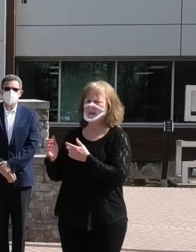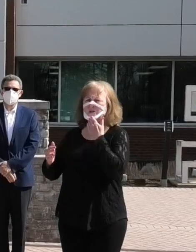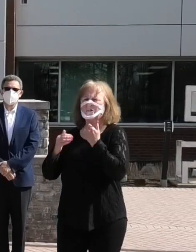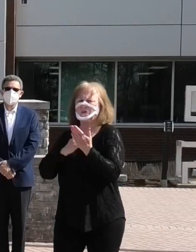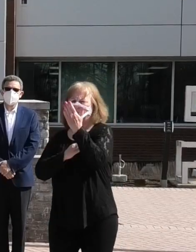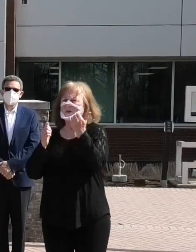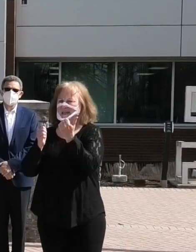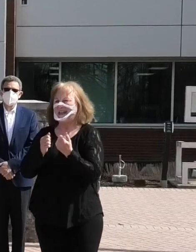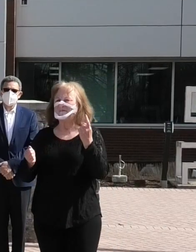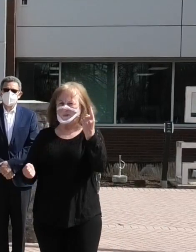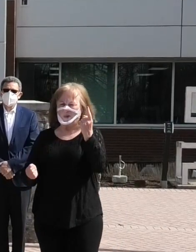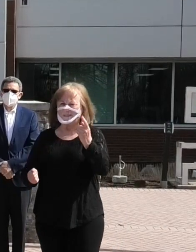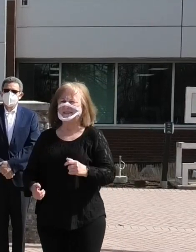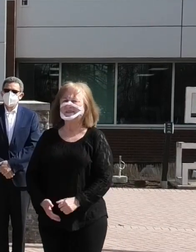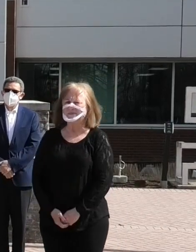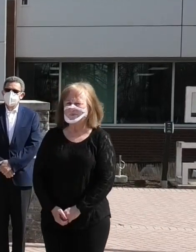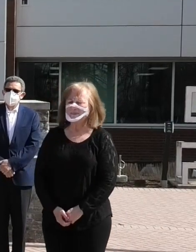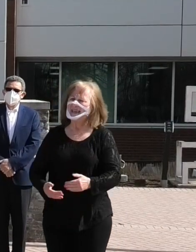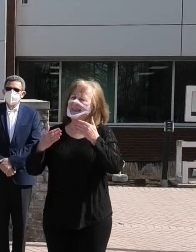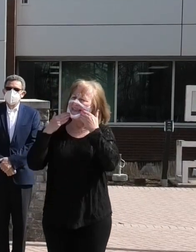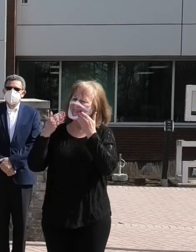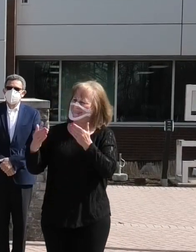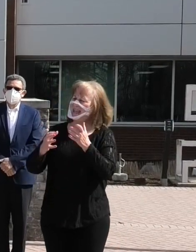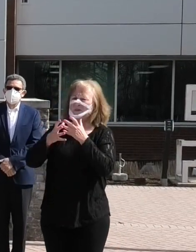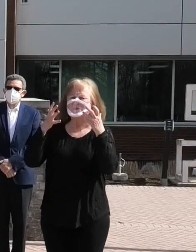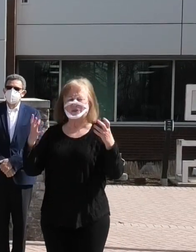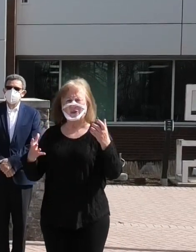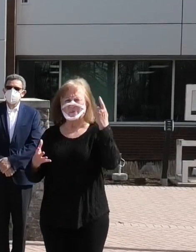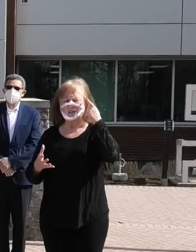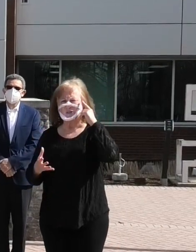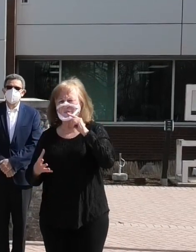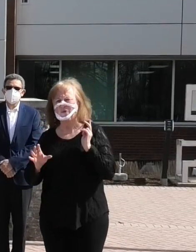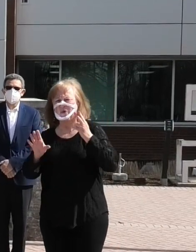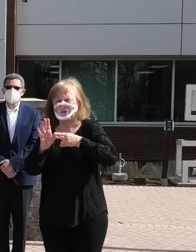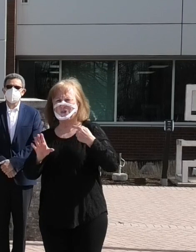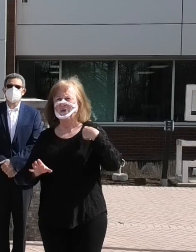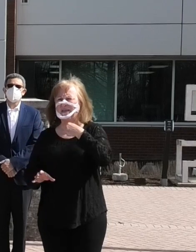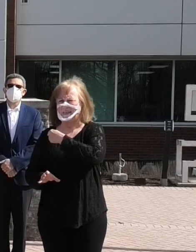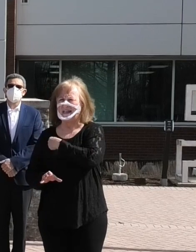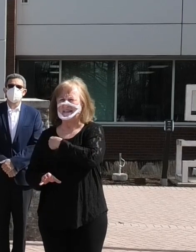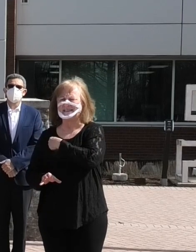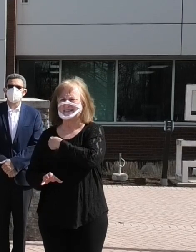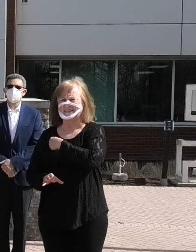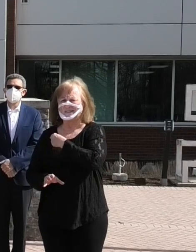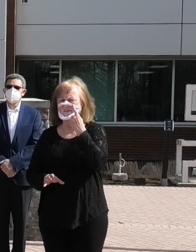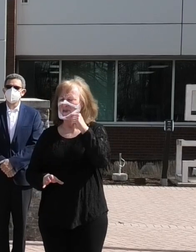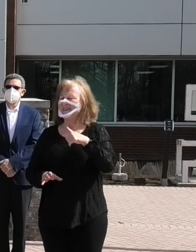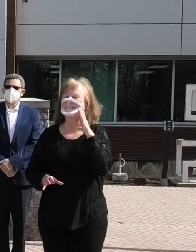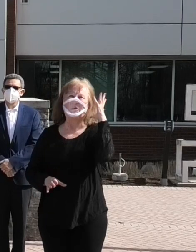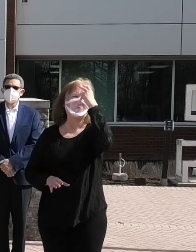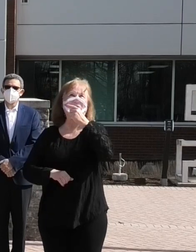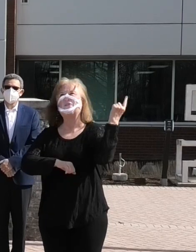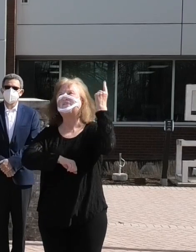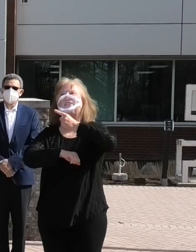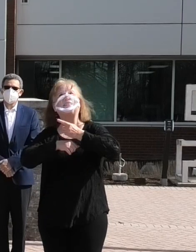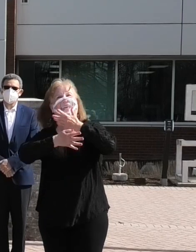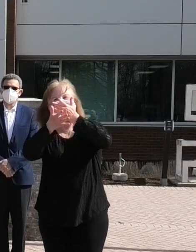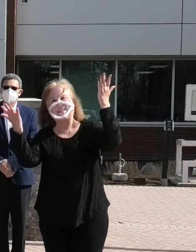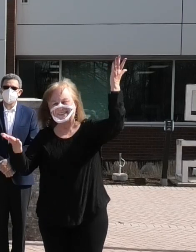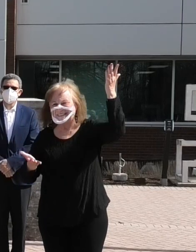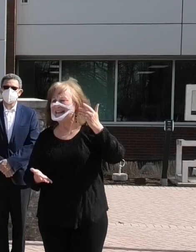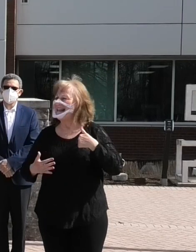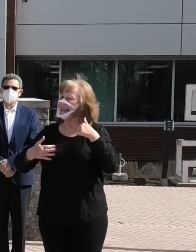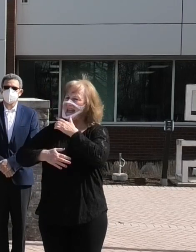Good morning, everyone. Thank you so much for joining us on this beautiful day.